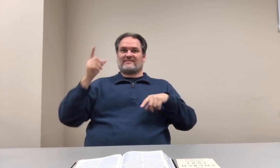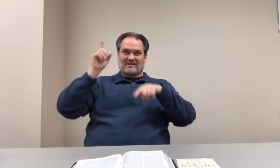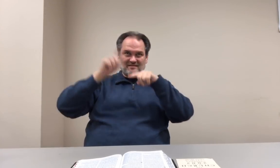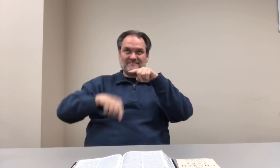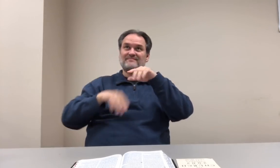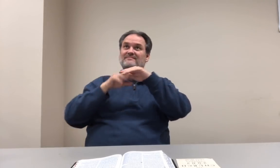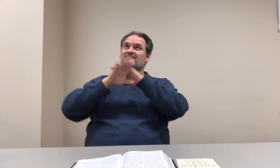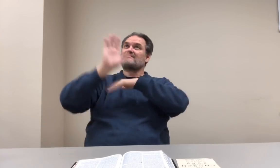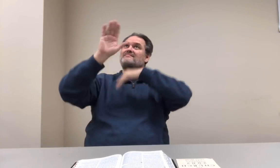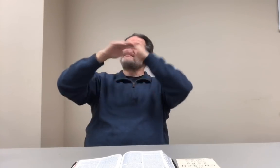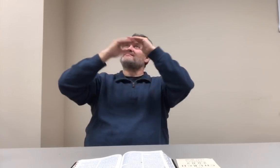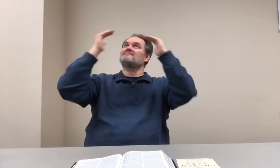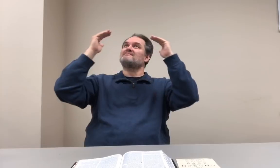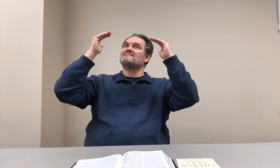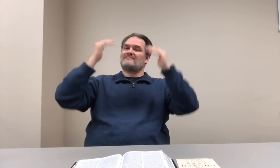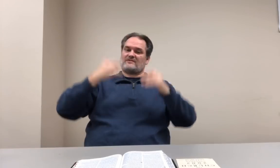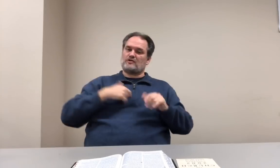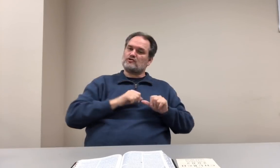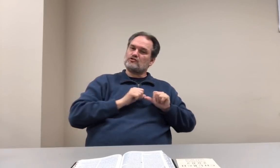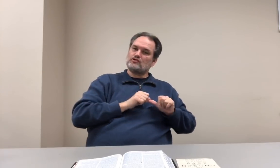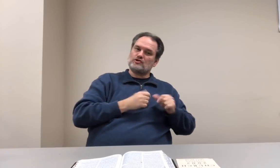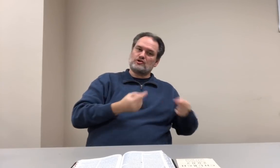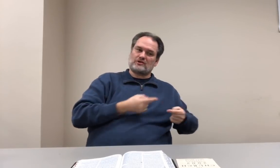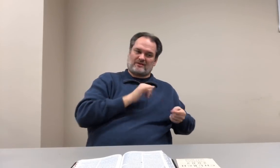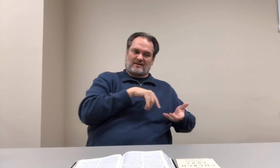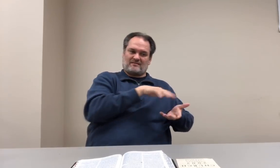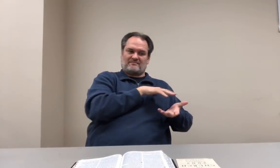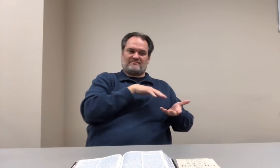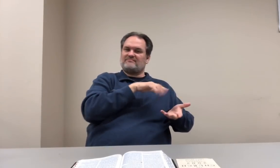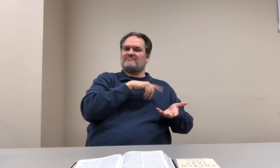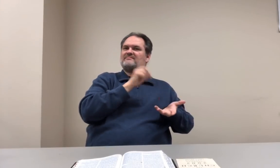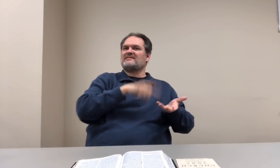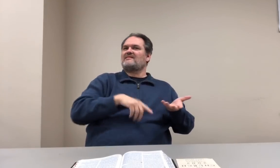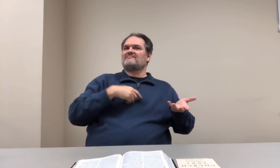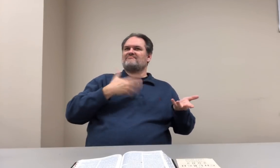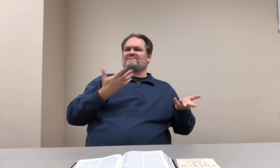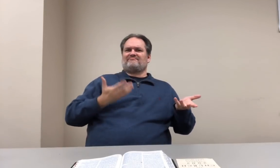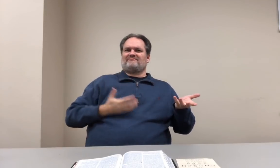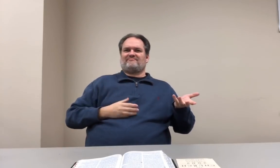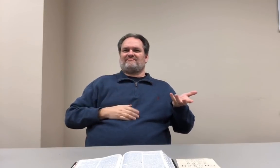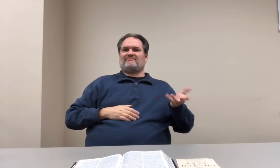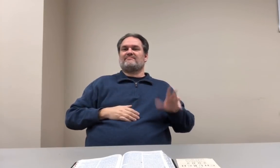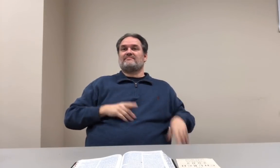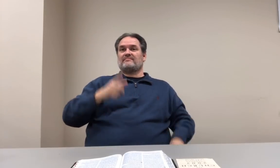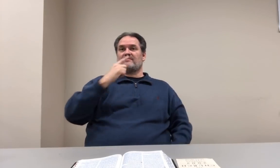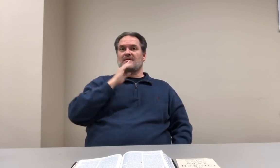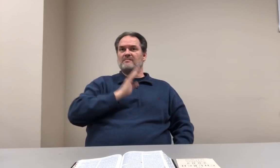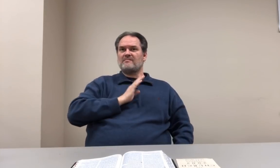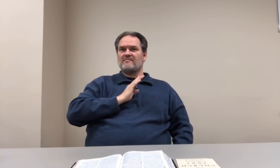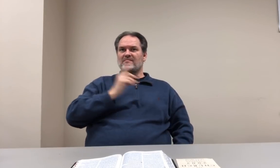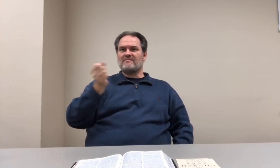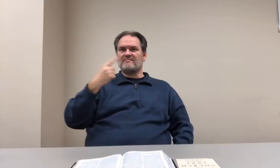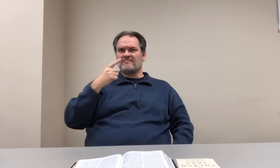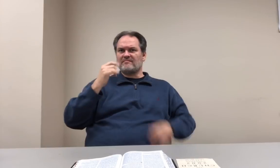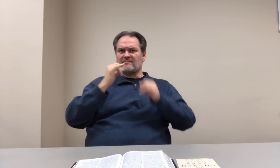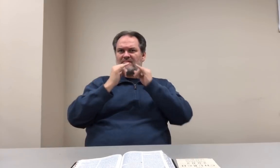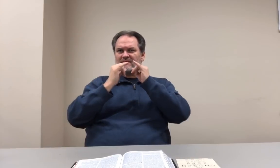about that. It belongs to every attribute. You'll see that as we go through the study that in describing one attribute of God, you inevitably